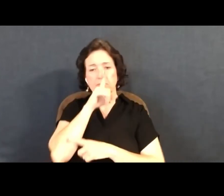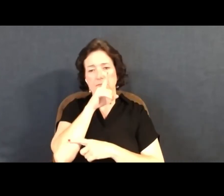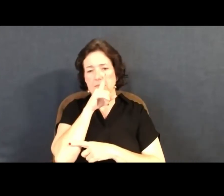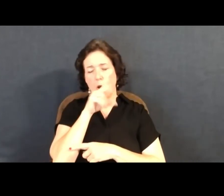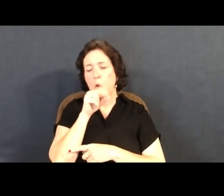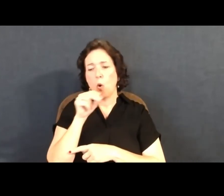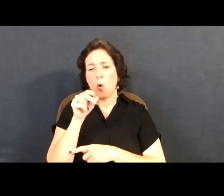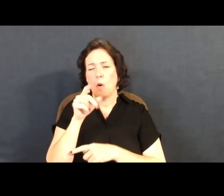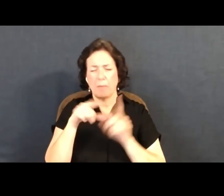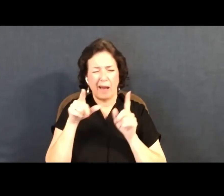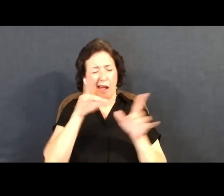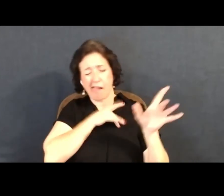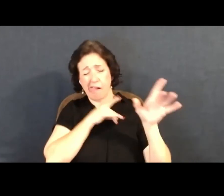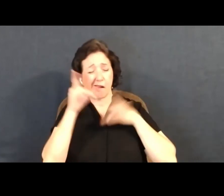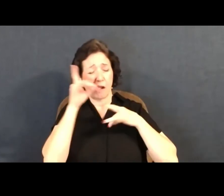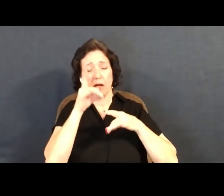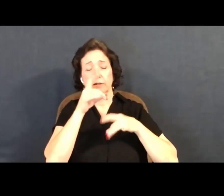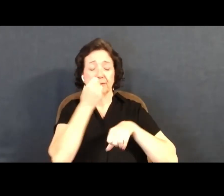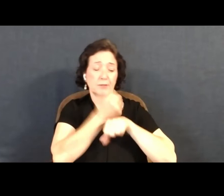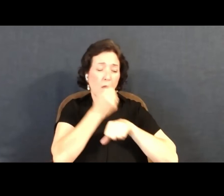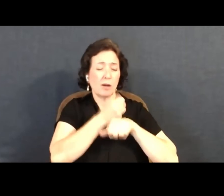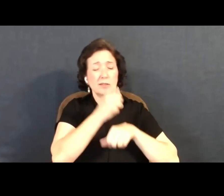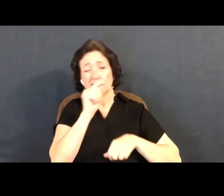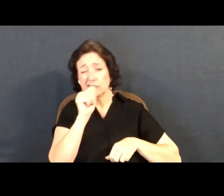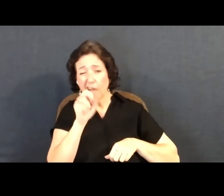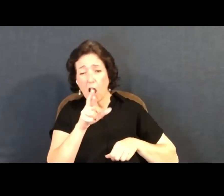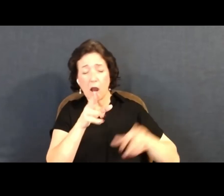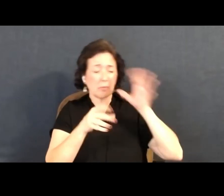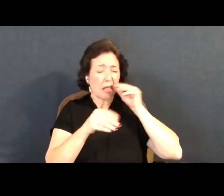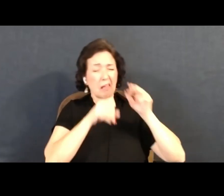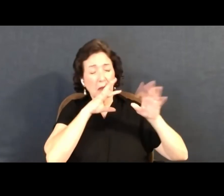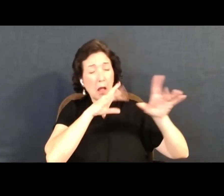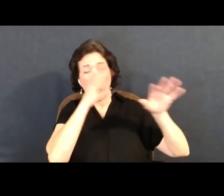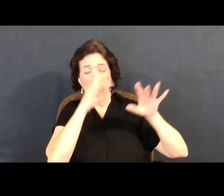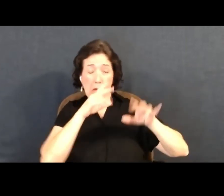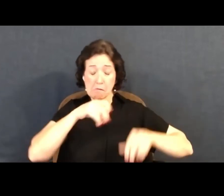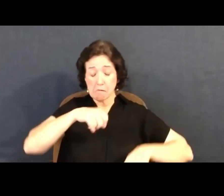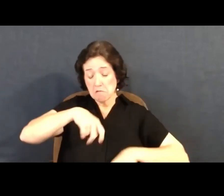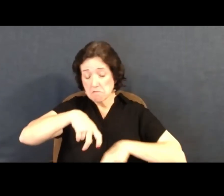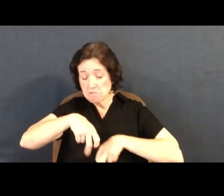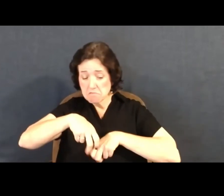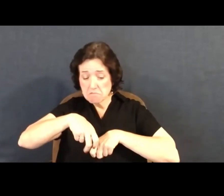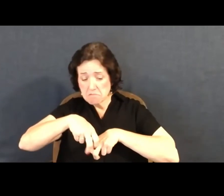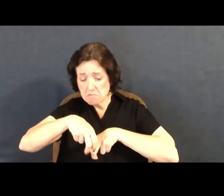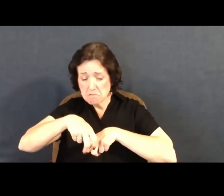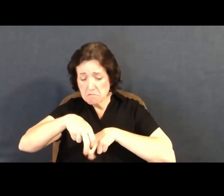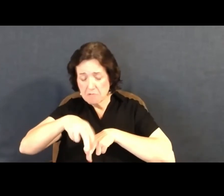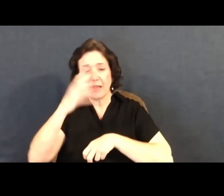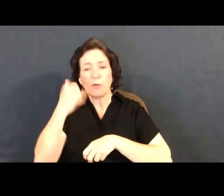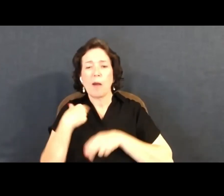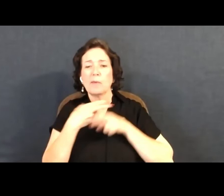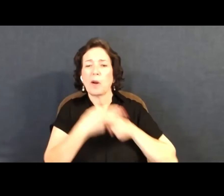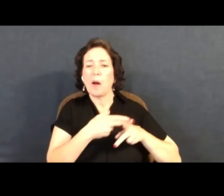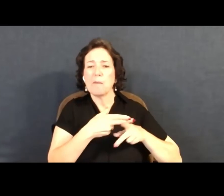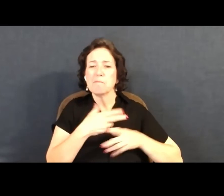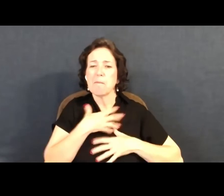much tar and so much stone and so much dirt thrown in its face, it could barely walk. And that's one of the reasons why we called it Bear, because it could pretty